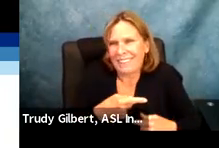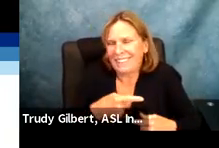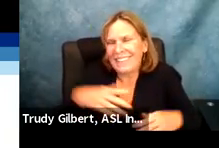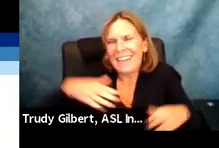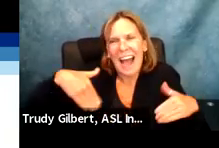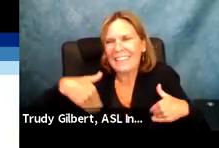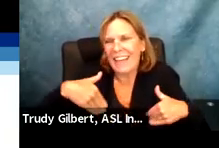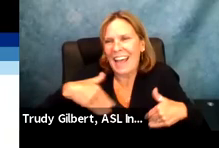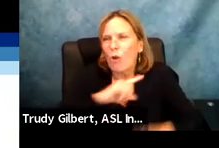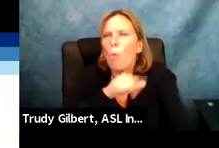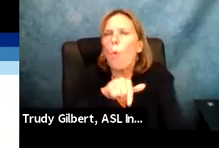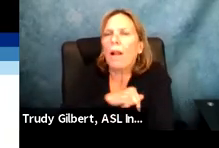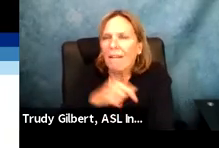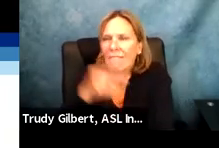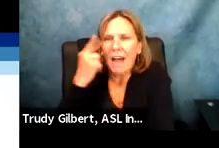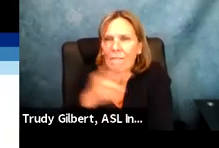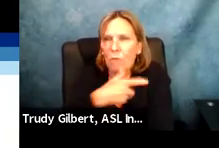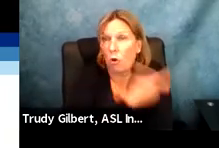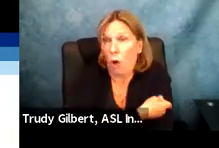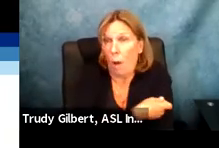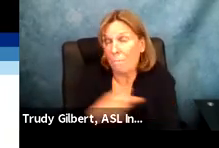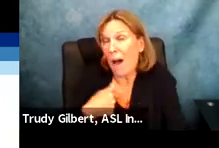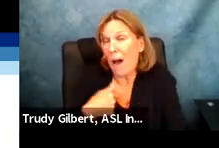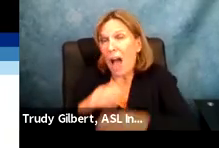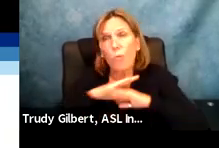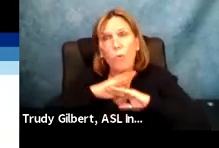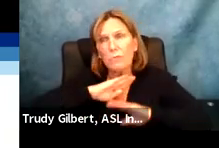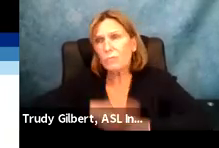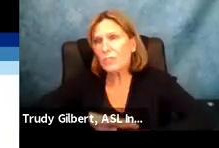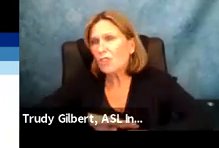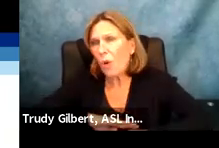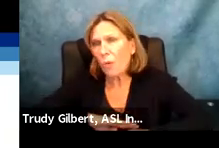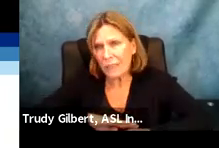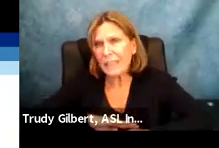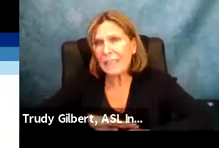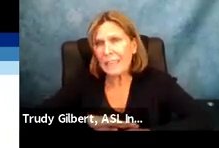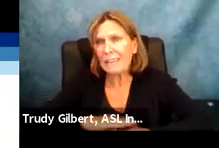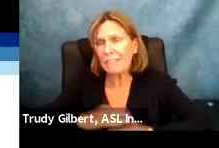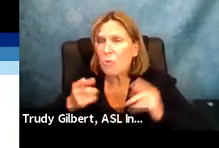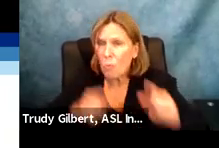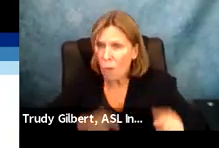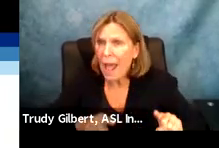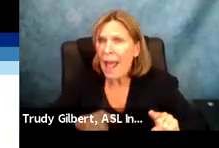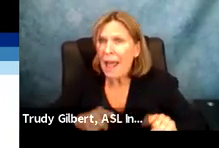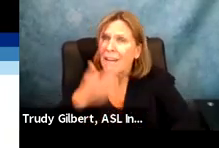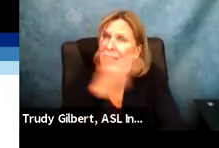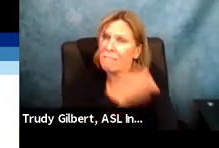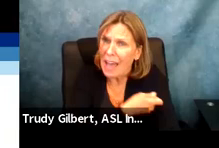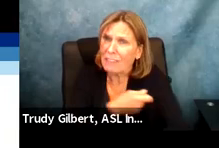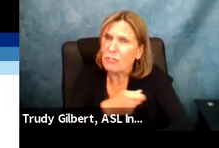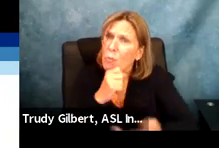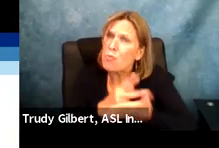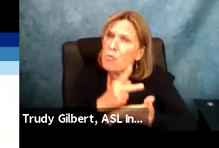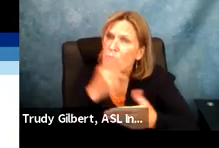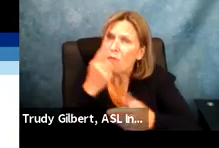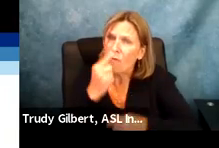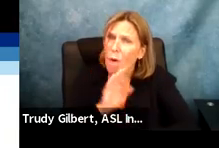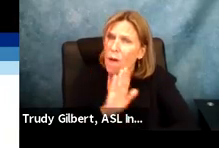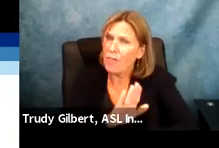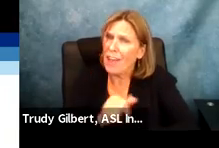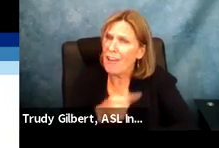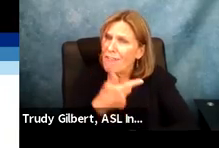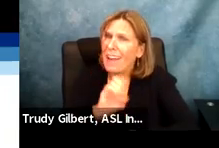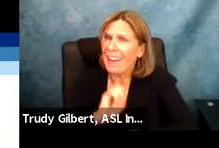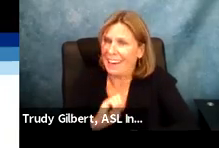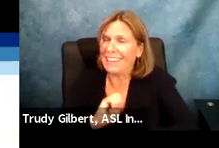but I am going to be so relieved and so grateful when the vaccines are approved for their age group, and they